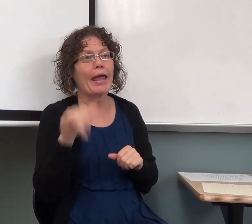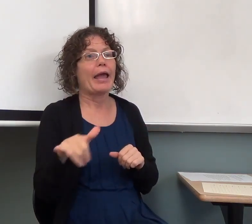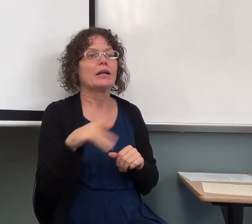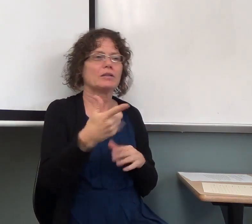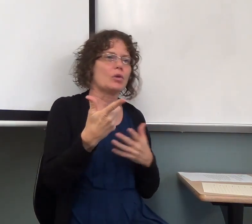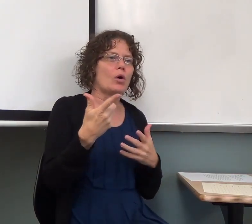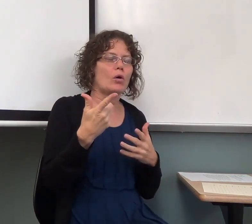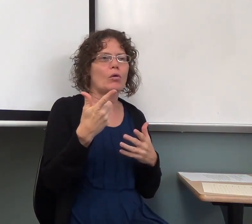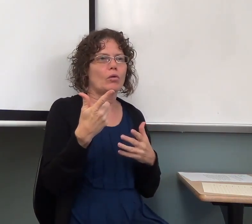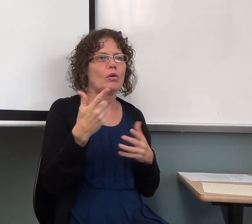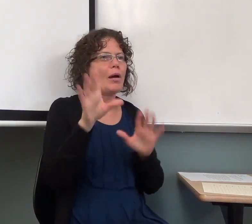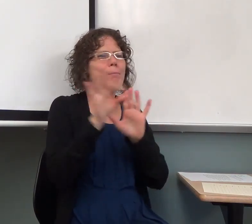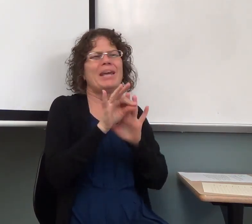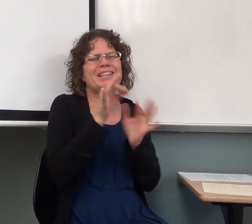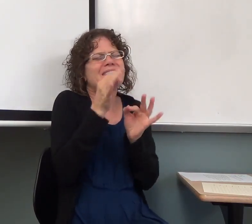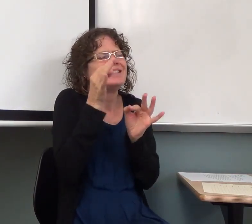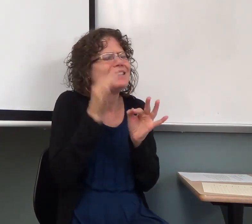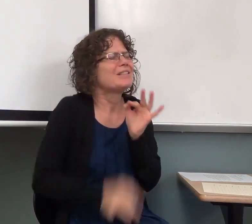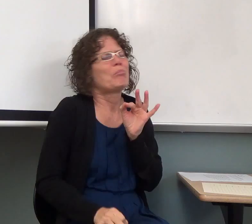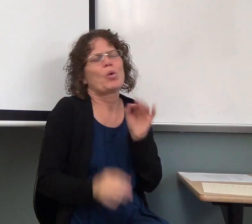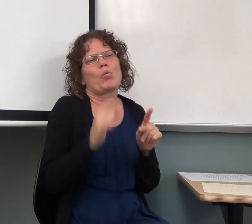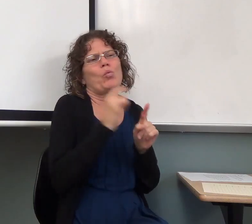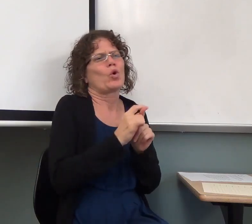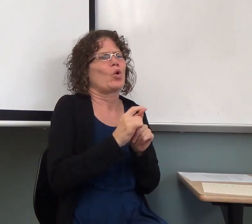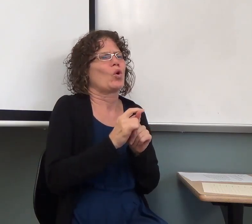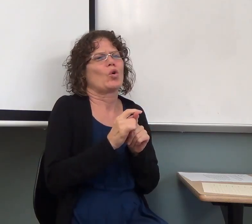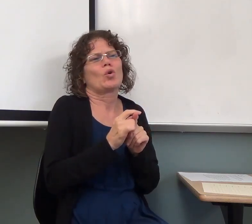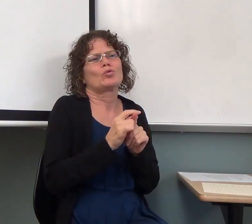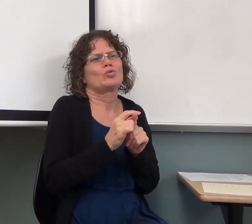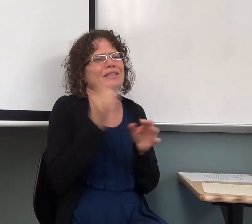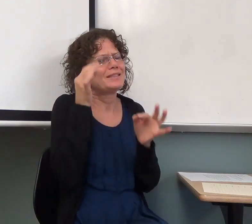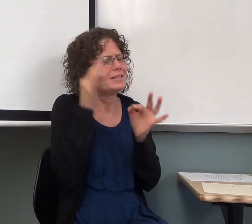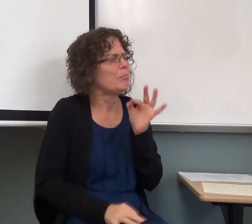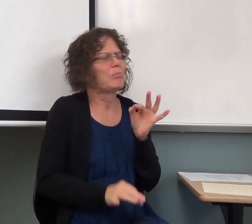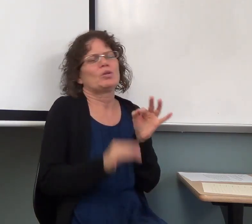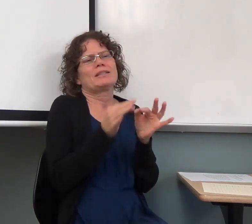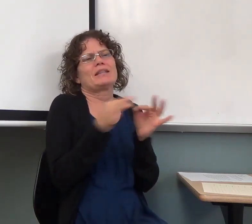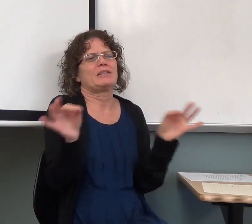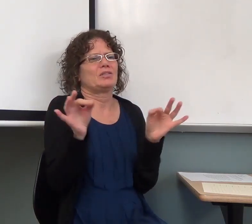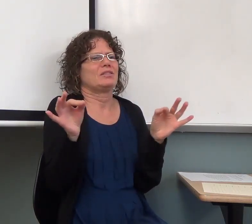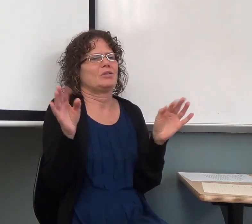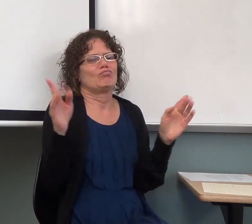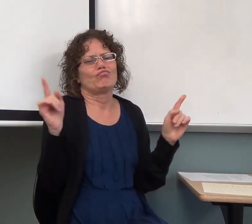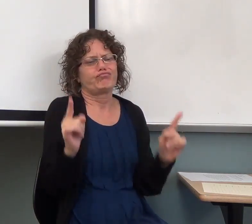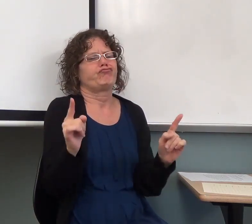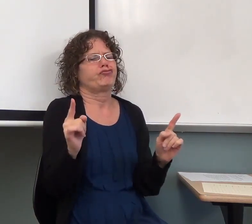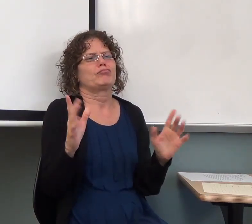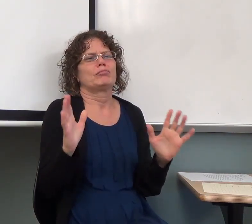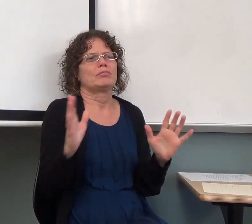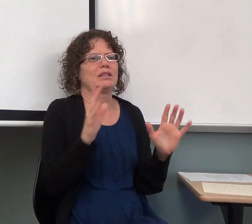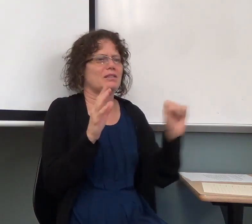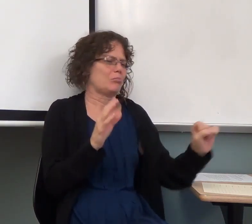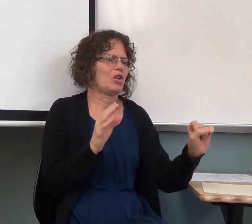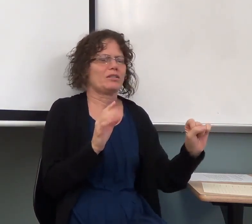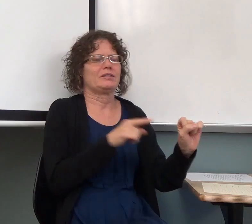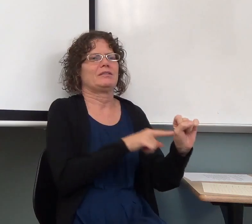pick very simple words and just come up with a simple sentence that indicates this is the subject, and we'll see some of these examples